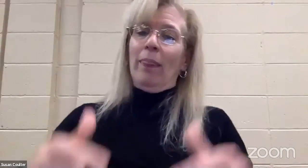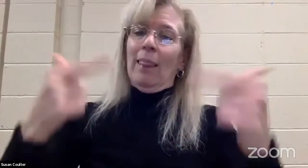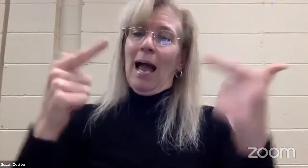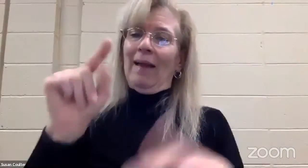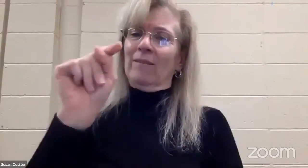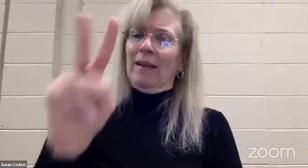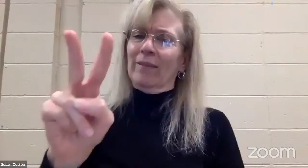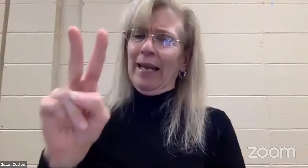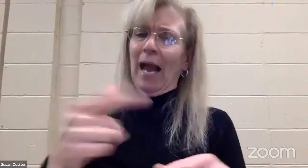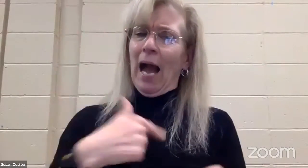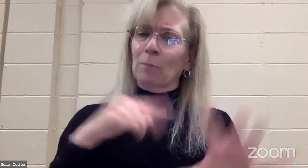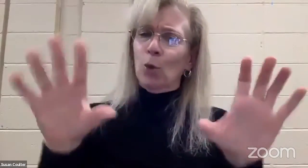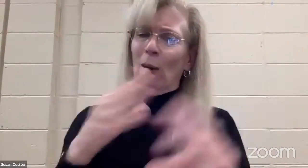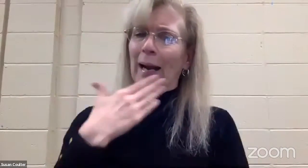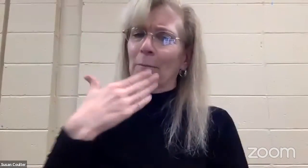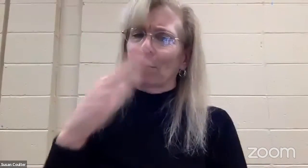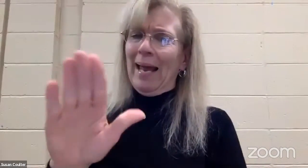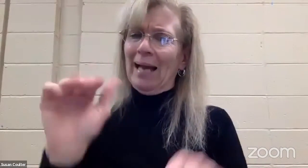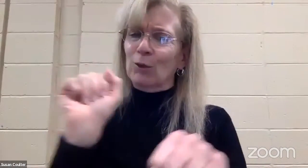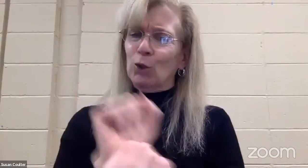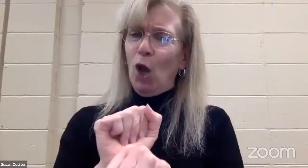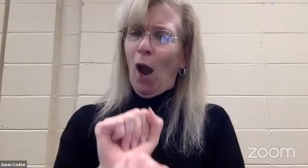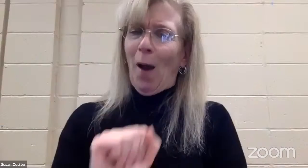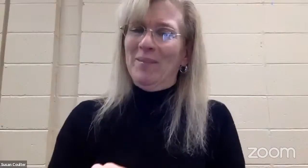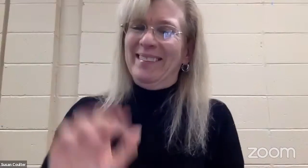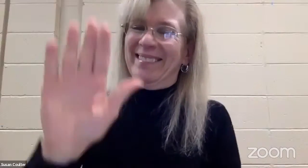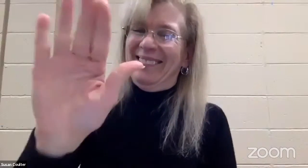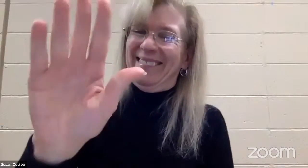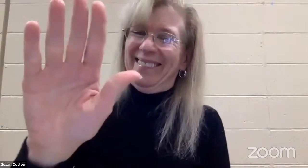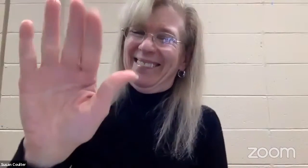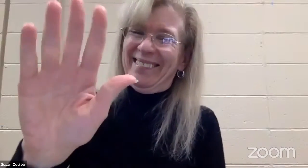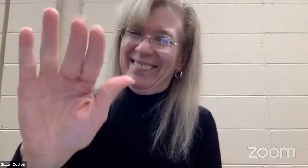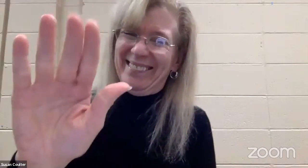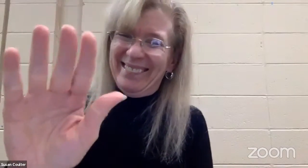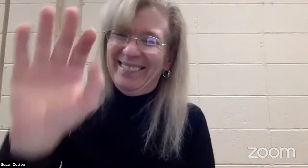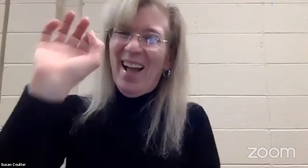I'm on live today. I'm doing a bad job.